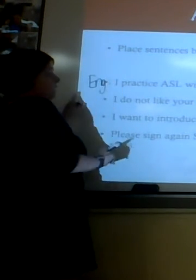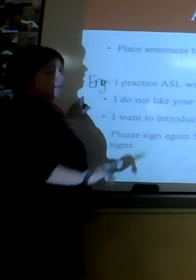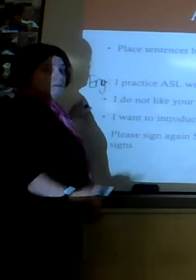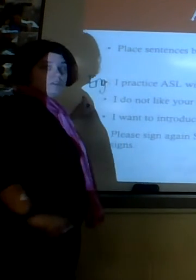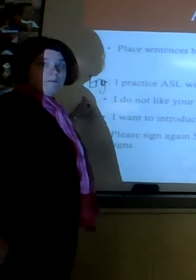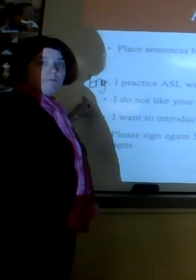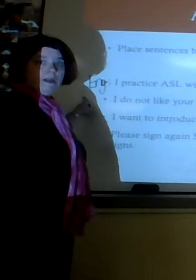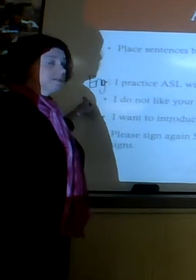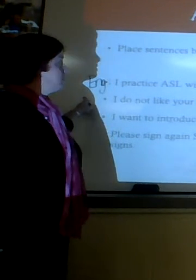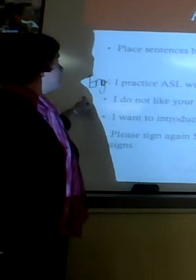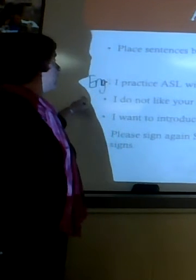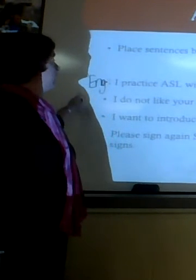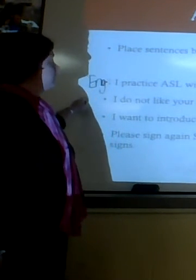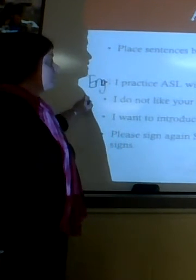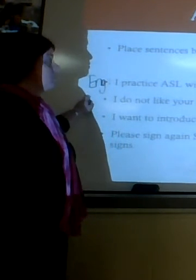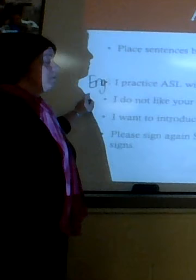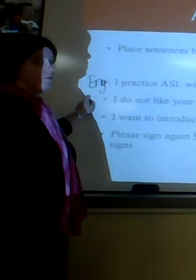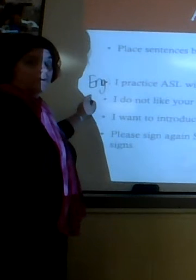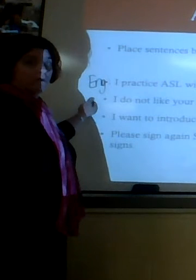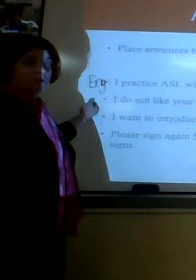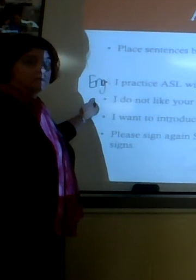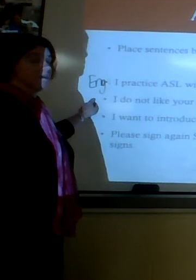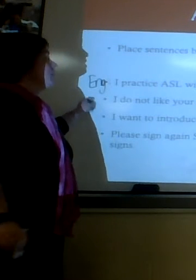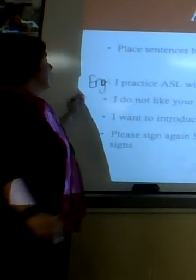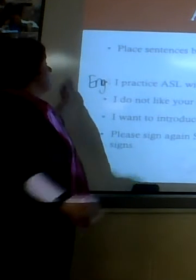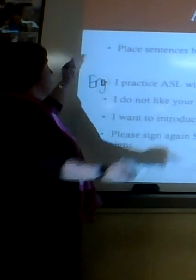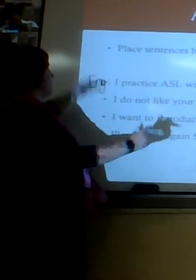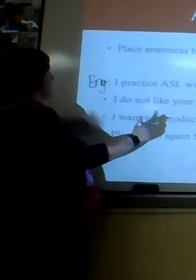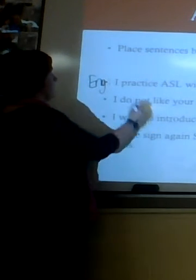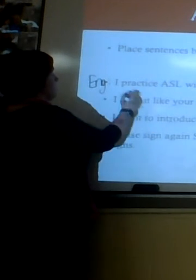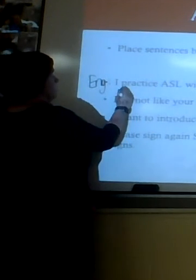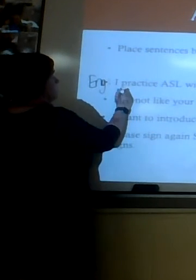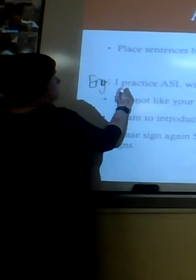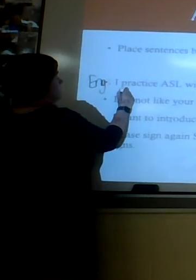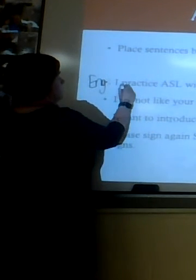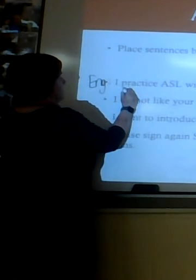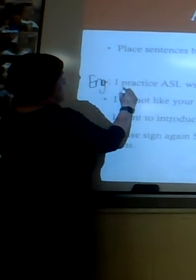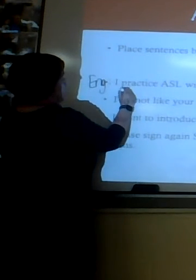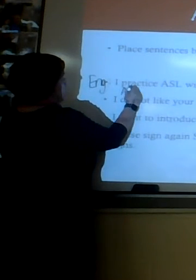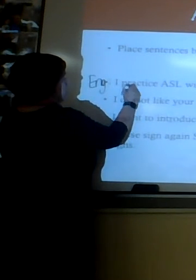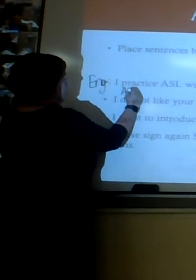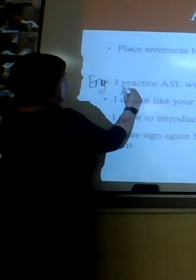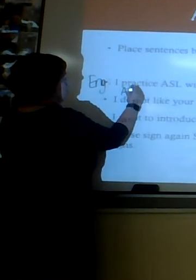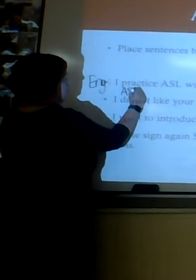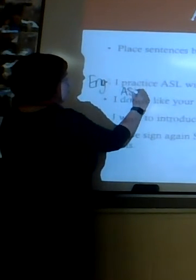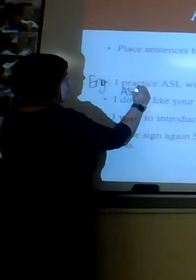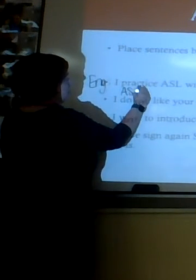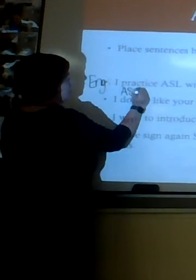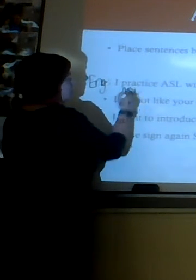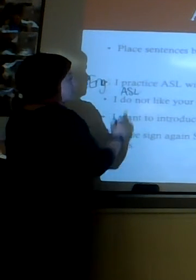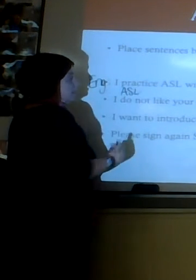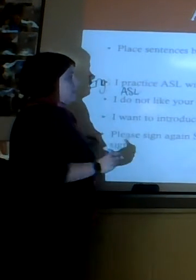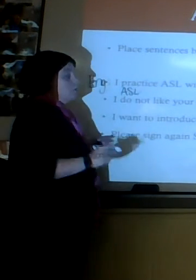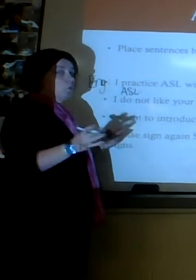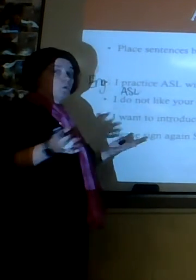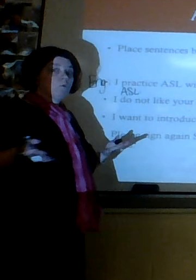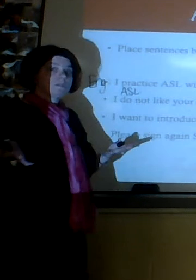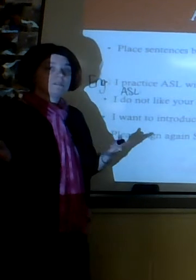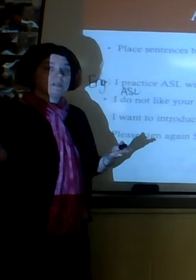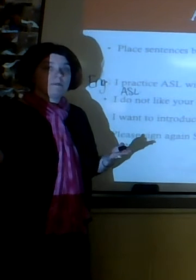English, I practice ASL with my friend Grace. Below it, you're going to put the ASL. Okay, who or what's the topic